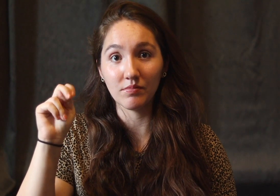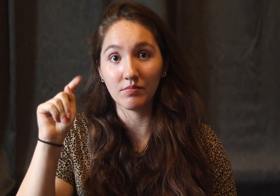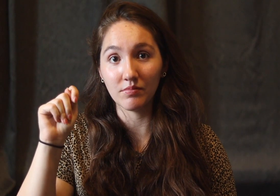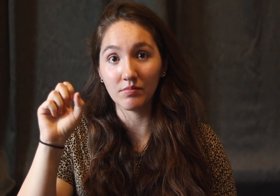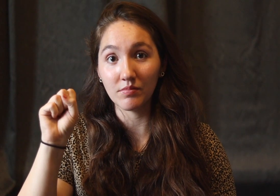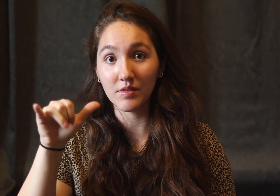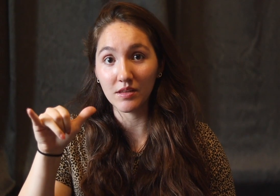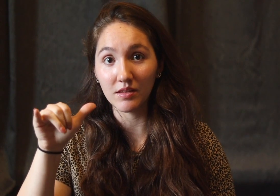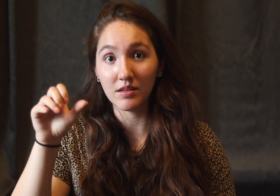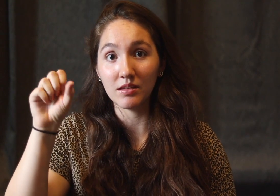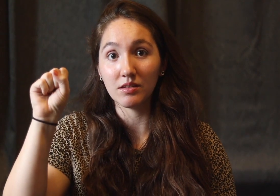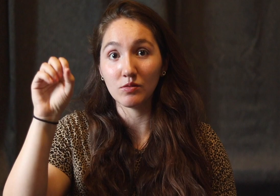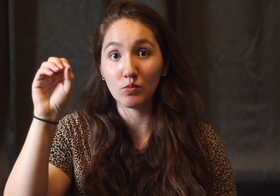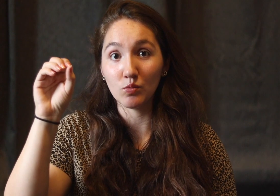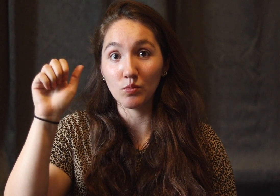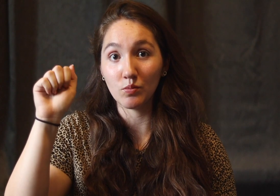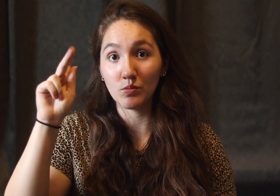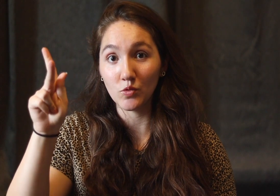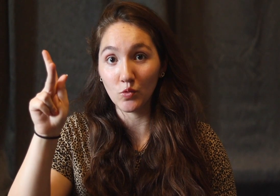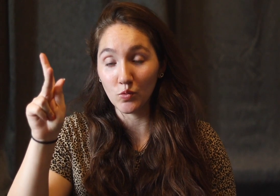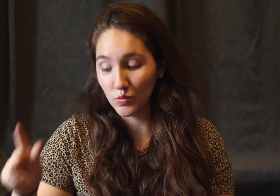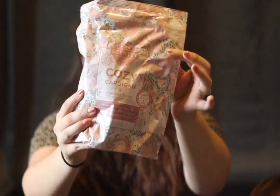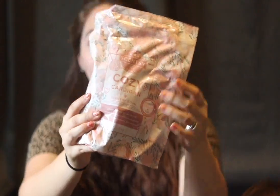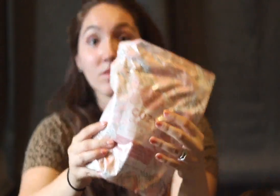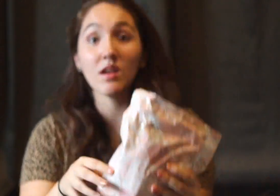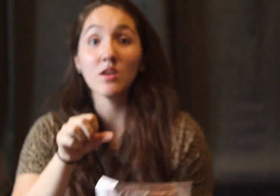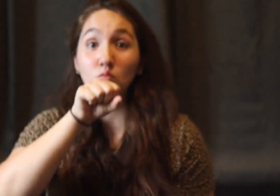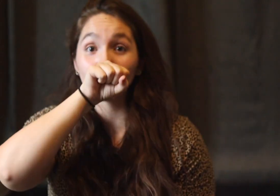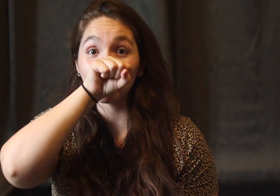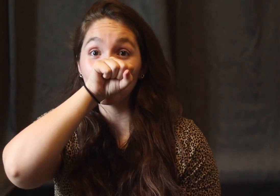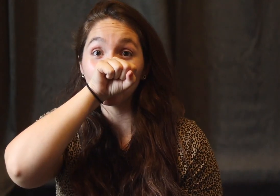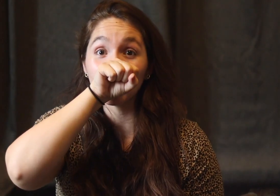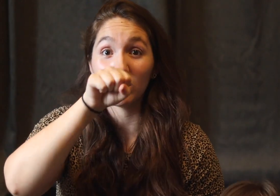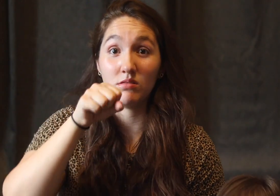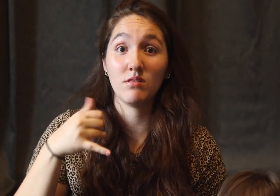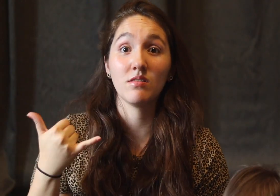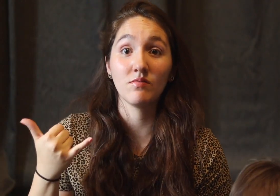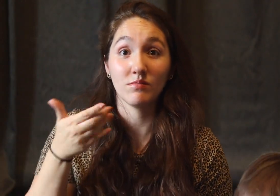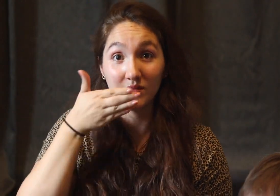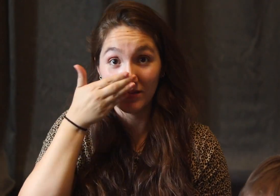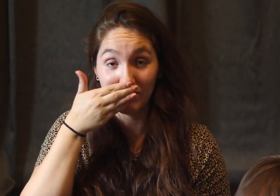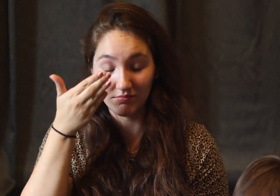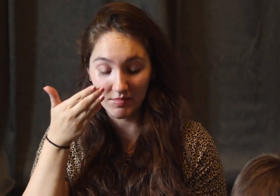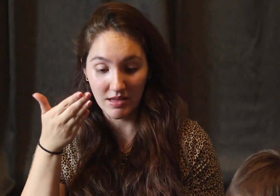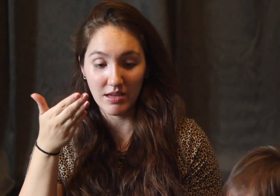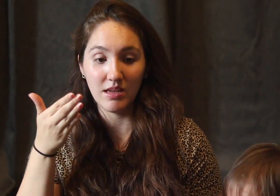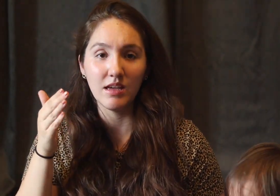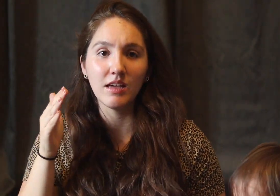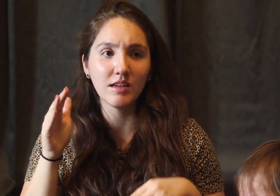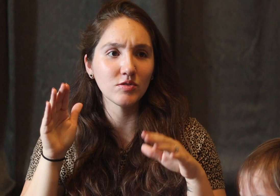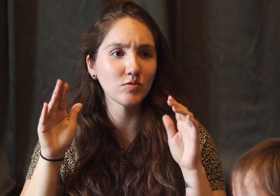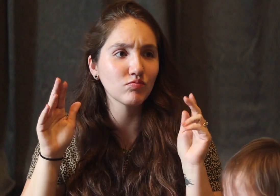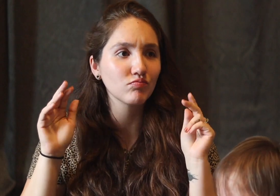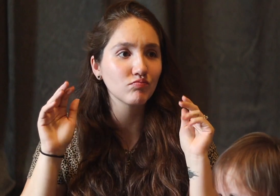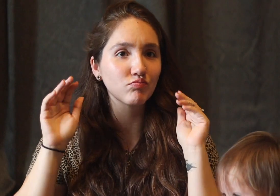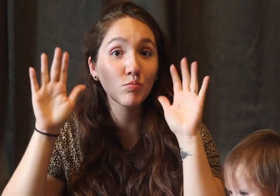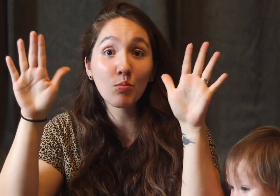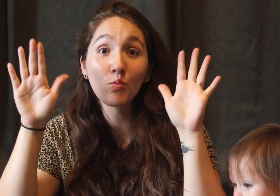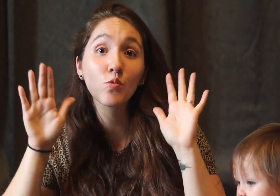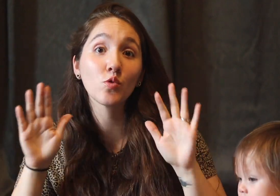I received a Scentsy Soak this month in the scent Cozy Cardigan, and I love this scent. You can use